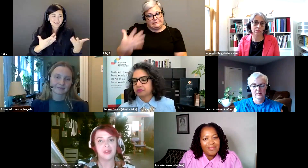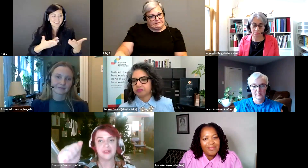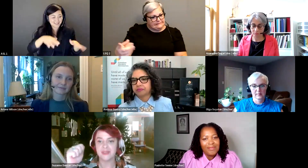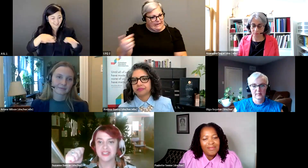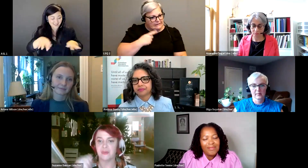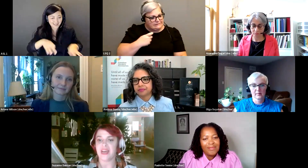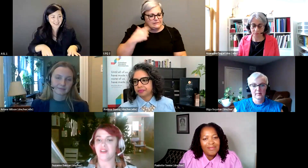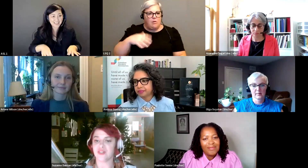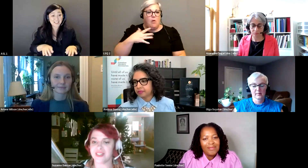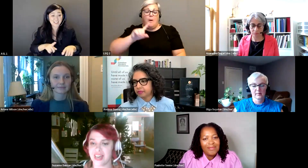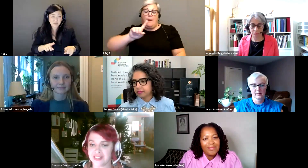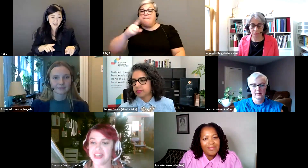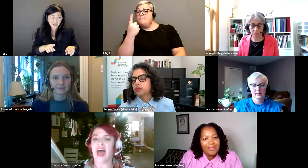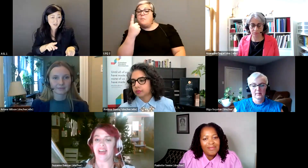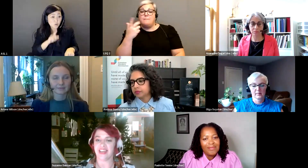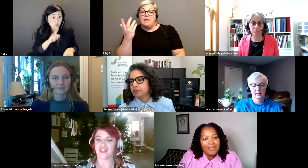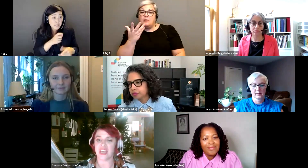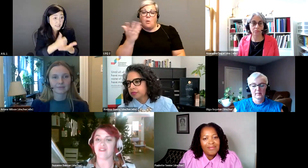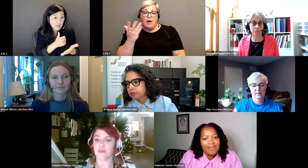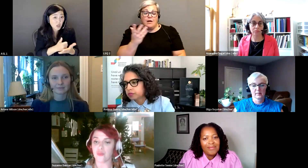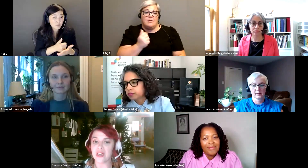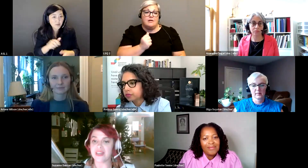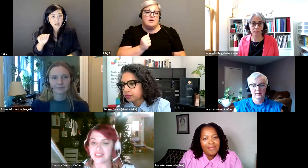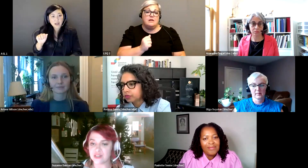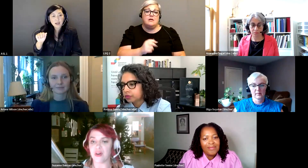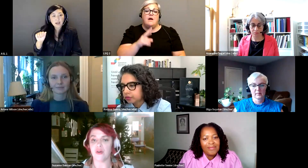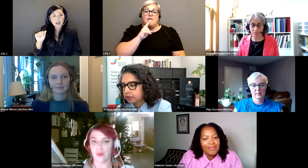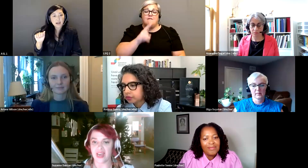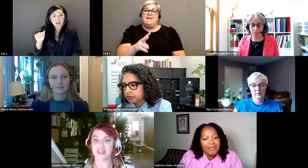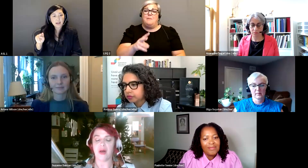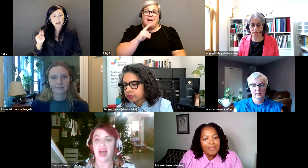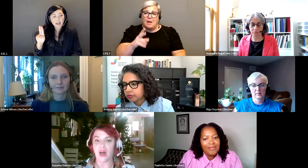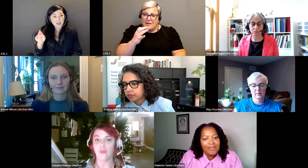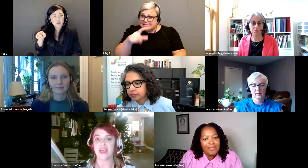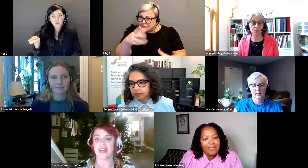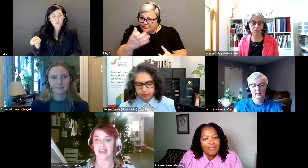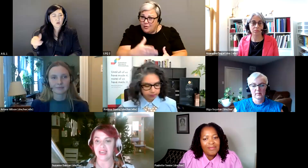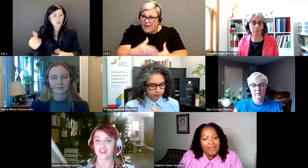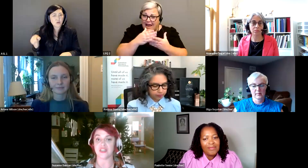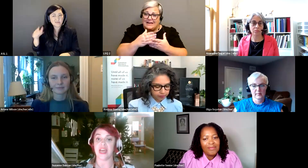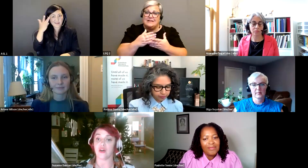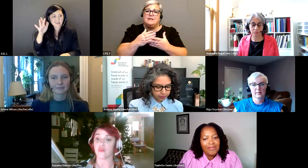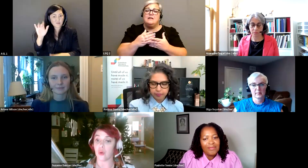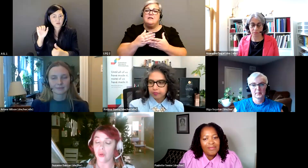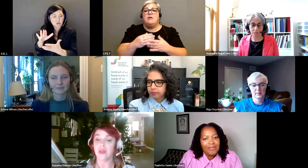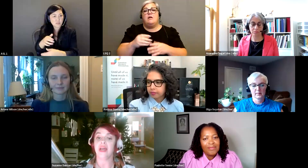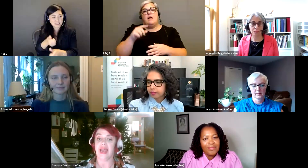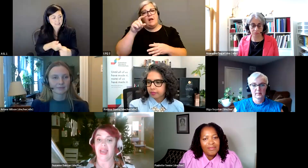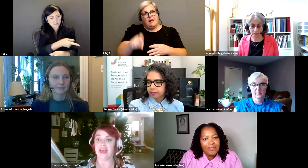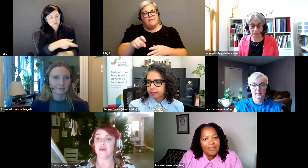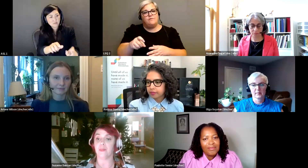help, see what Anu just said. I think she gave some really smart ways about how we can each take a